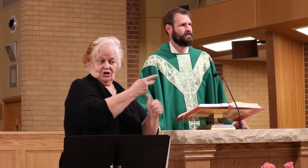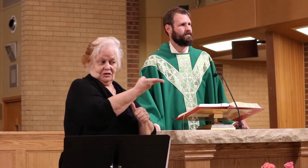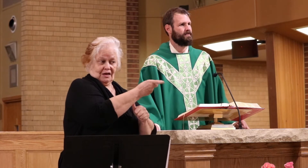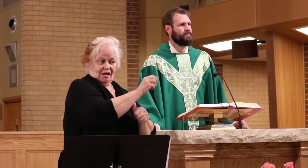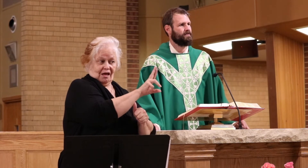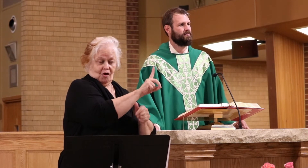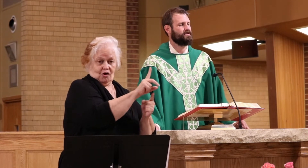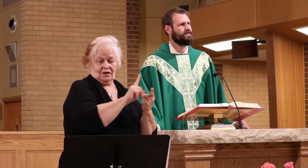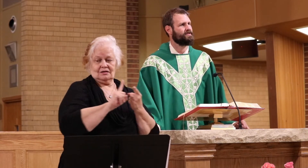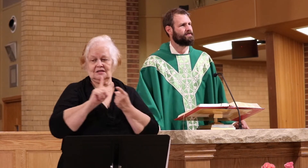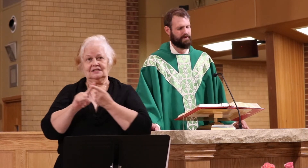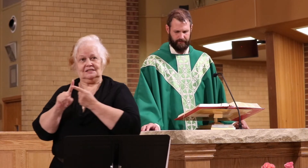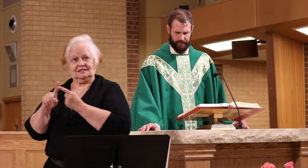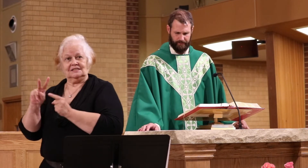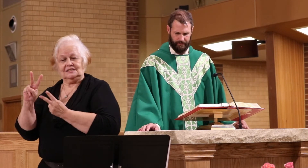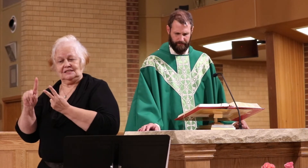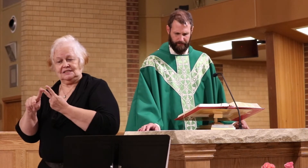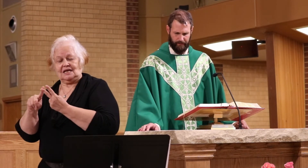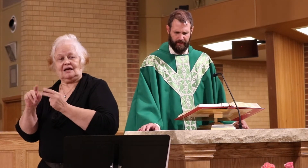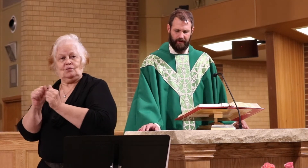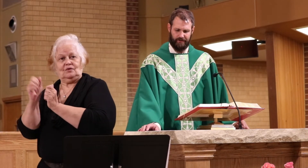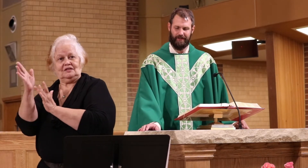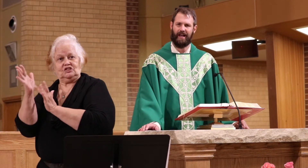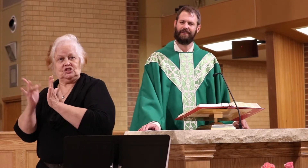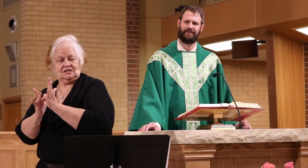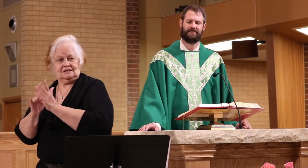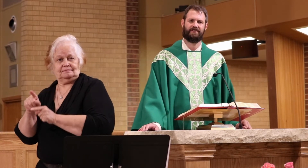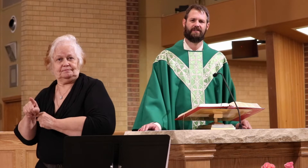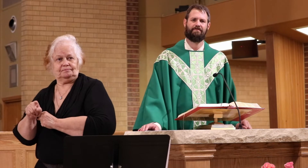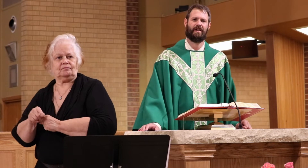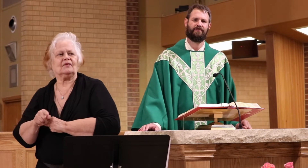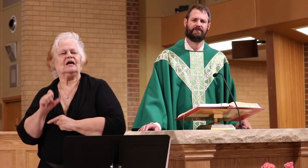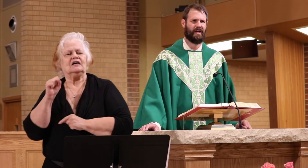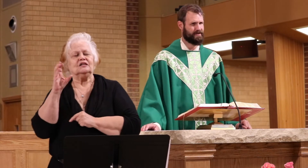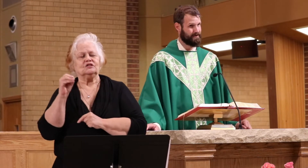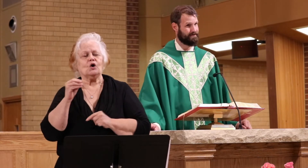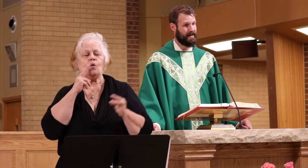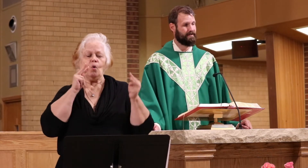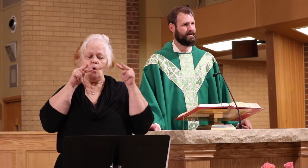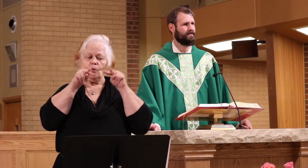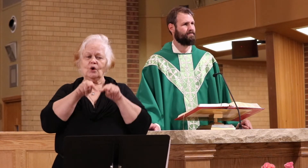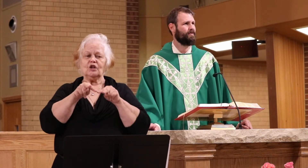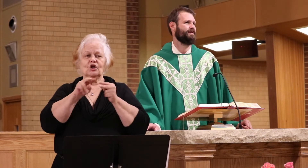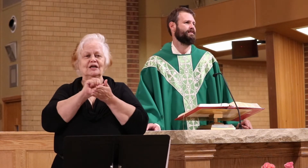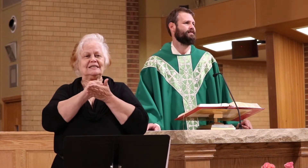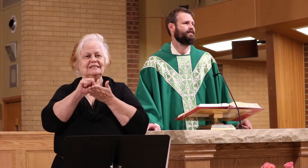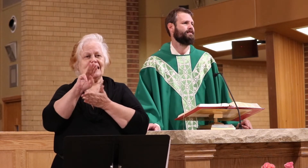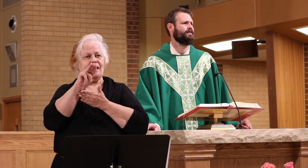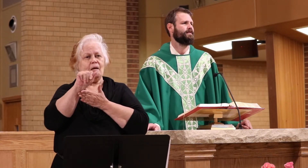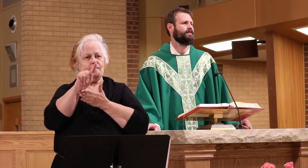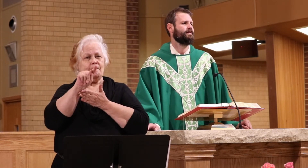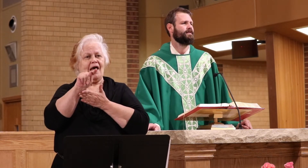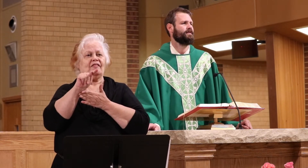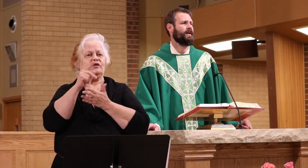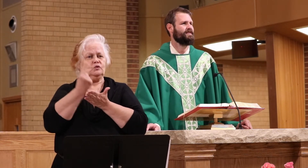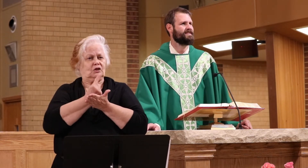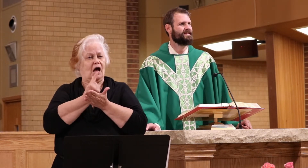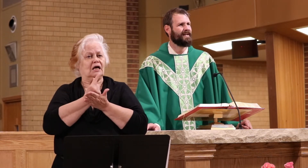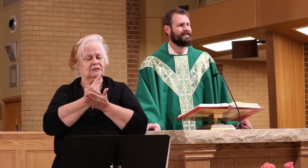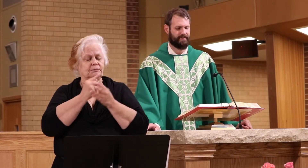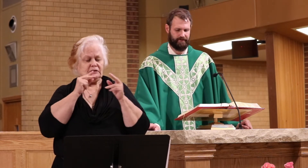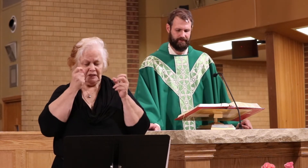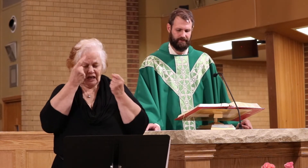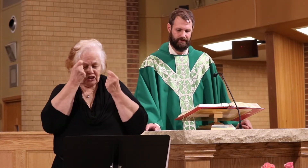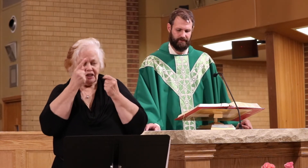banquet with Jesus. So the context in St. Matthew's Gospel is very important. And